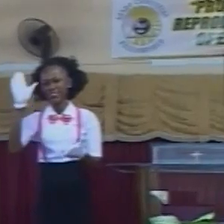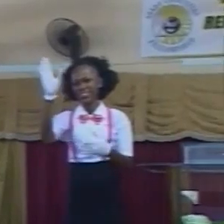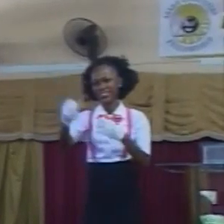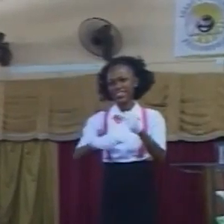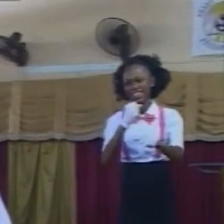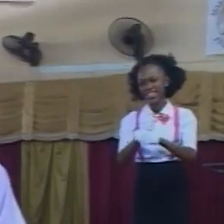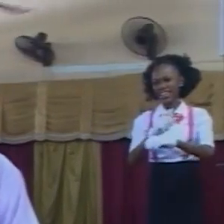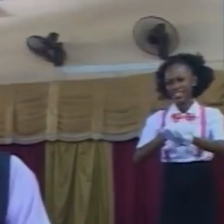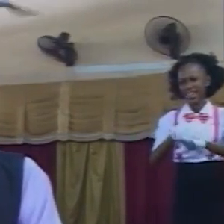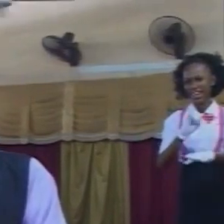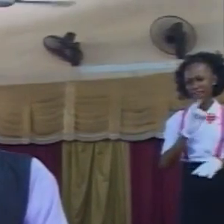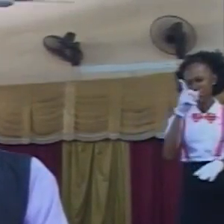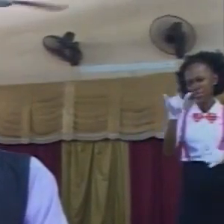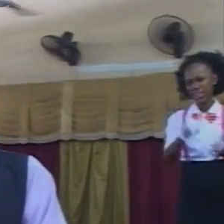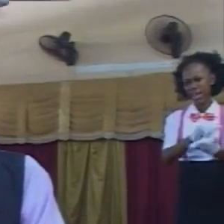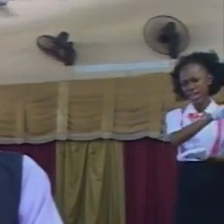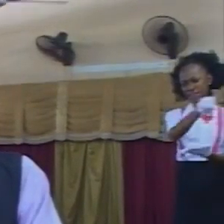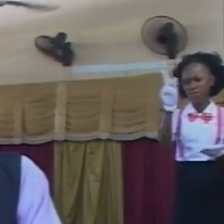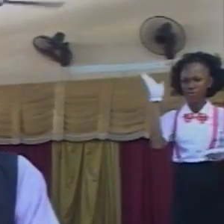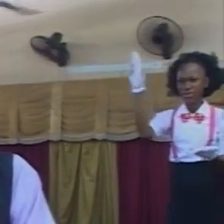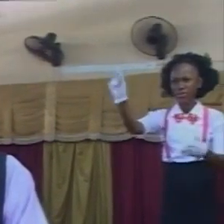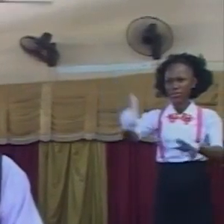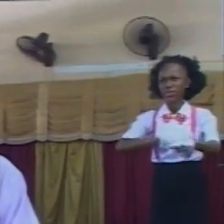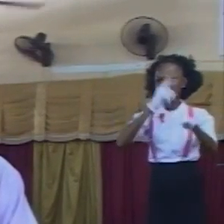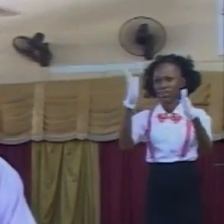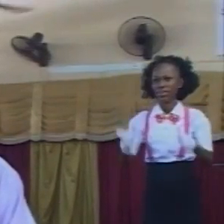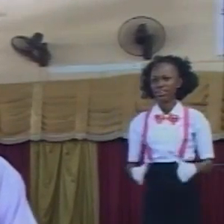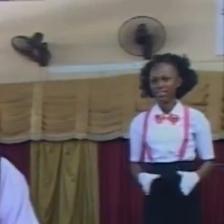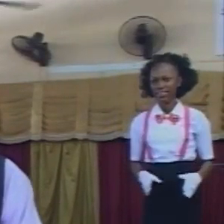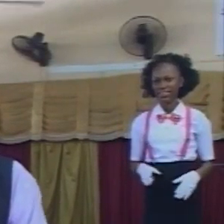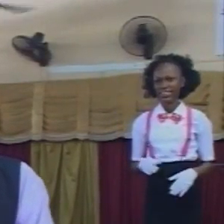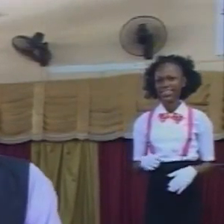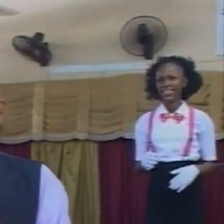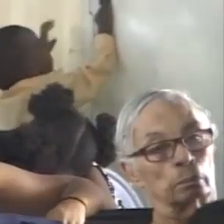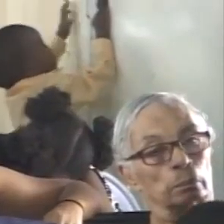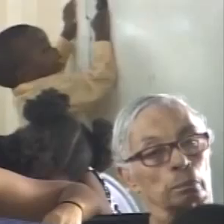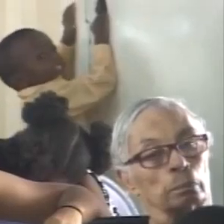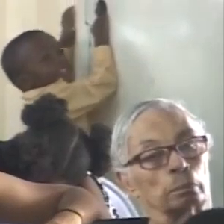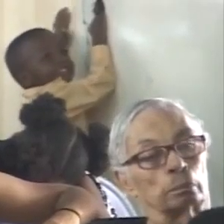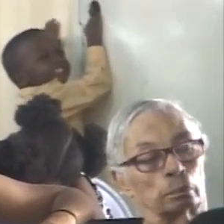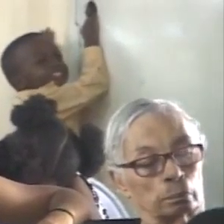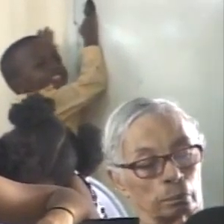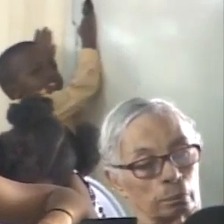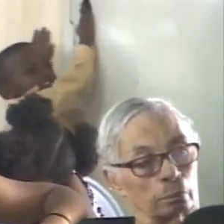Because I guarantee you that you'll no longer be an atheist, but it'll be too